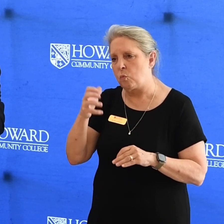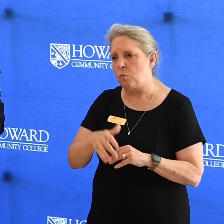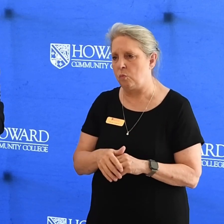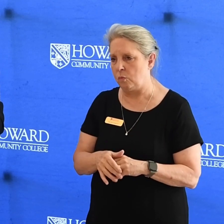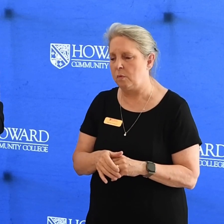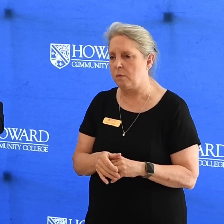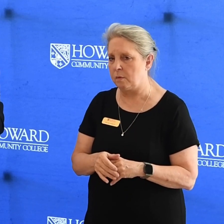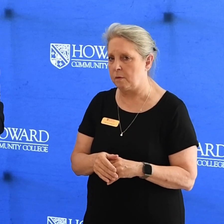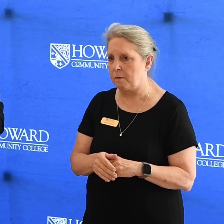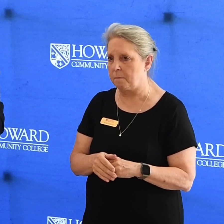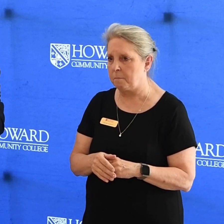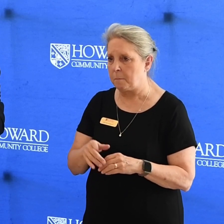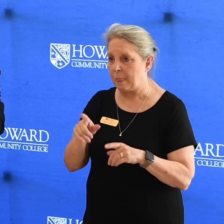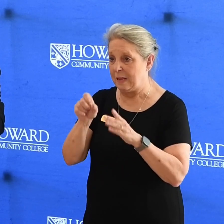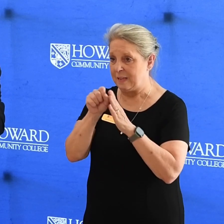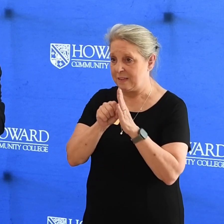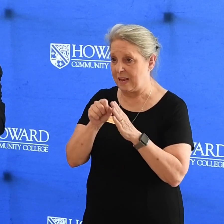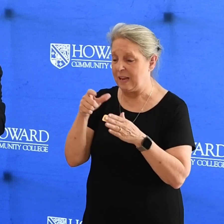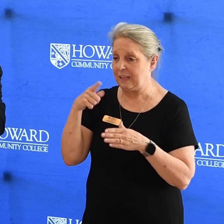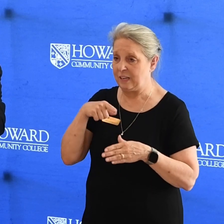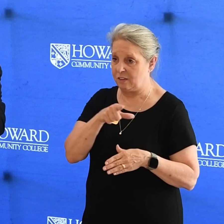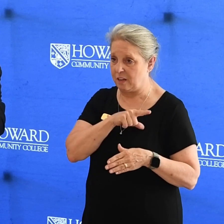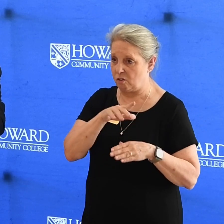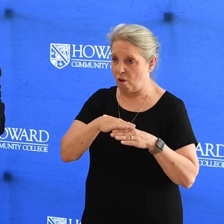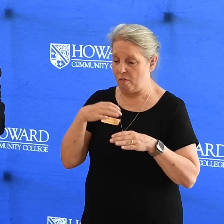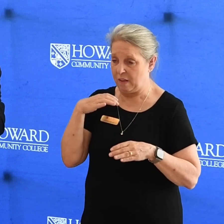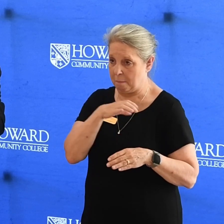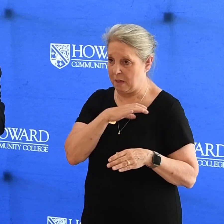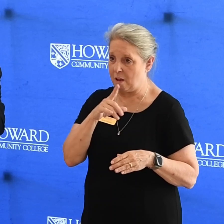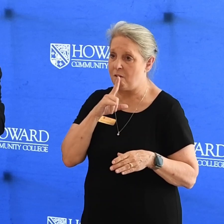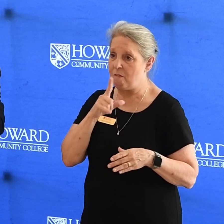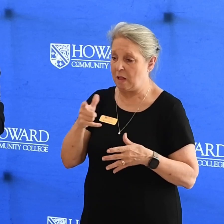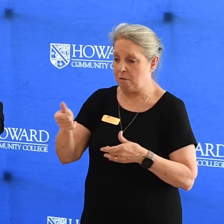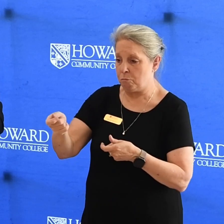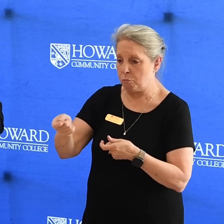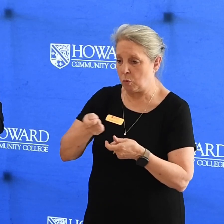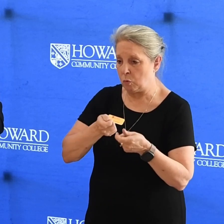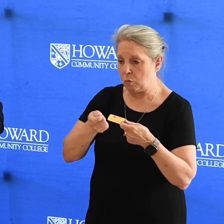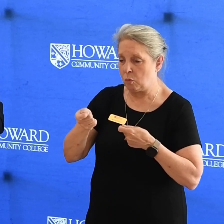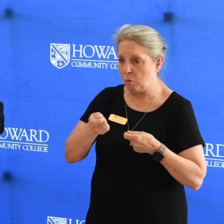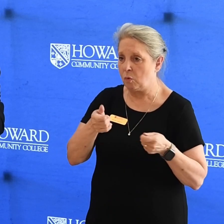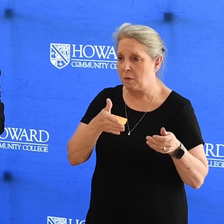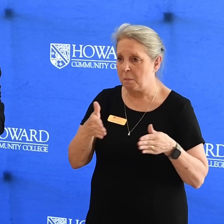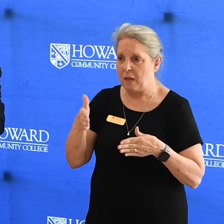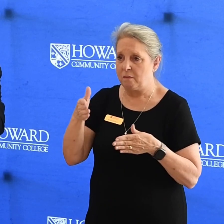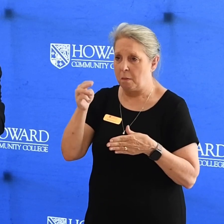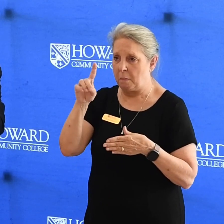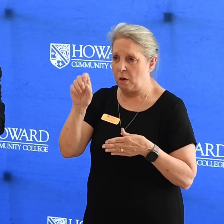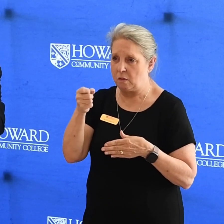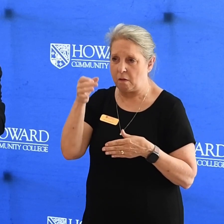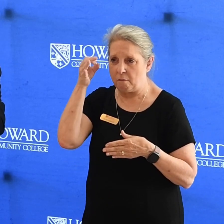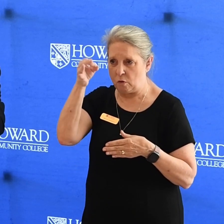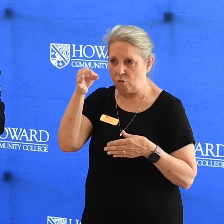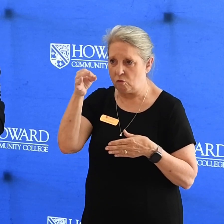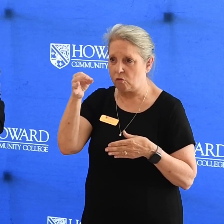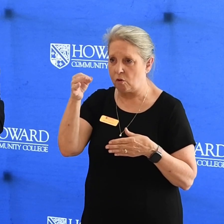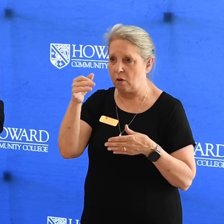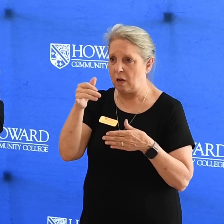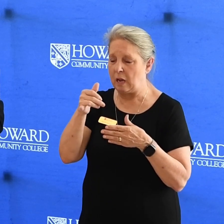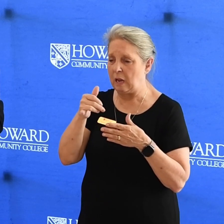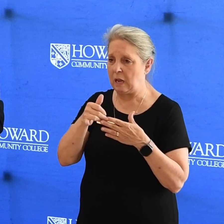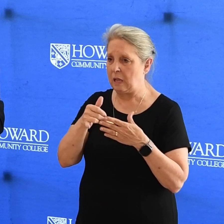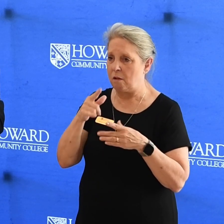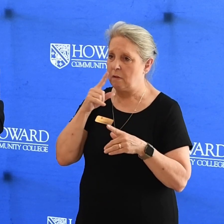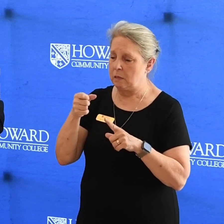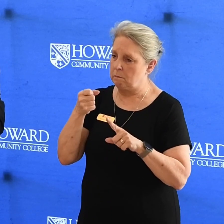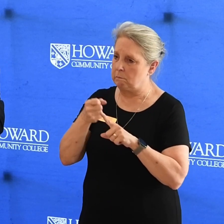As a state legislator serving on the committee that really pulled together the Blueprint for Maryland's Future, the landmark legislation that really